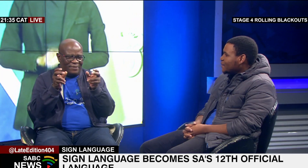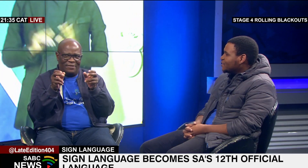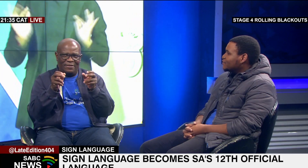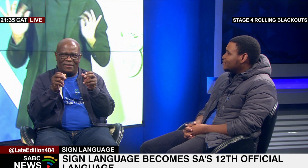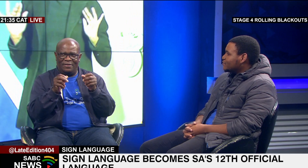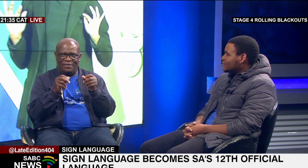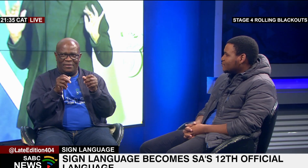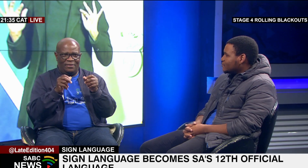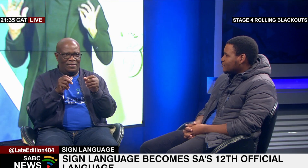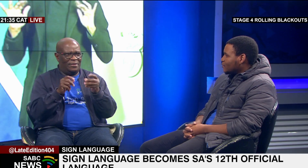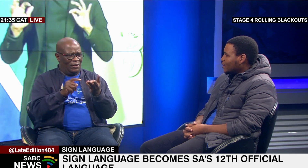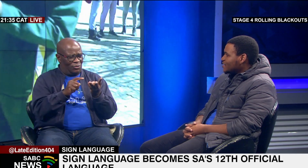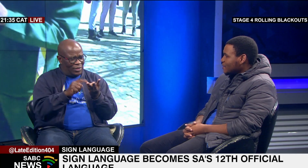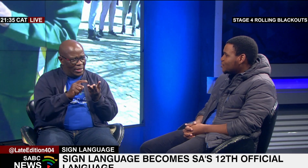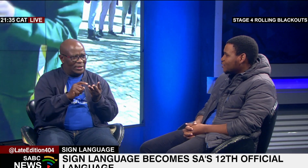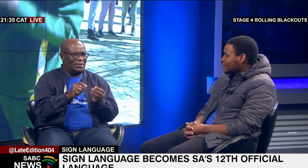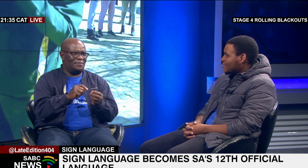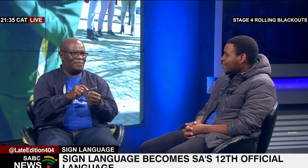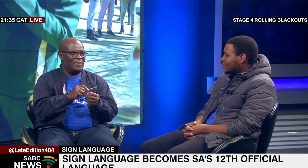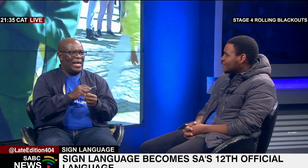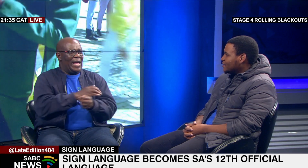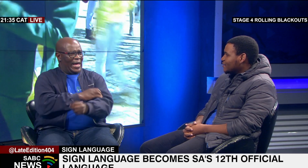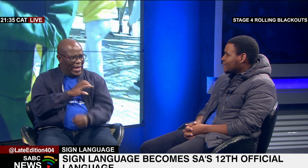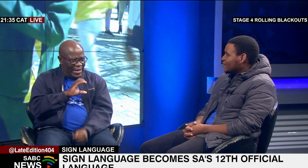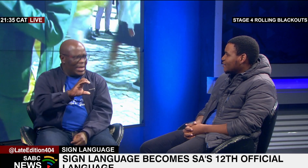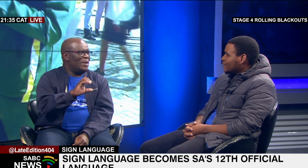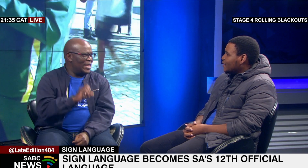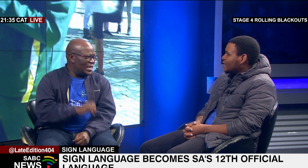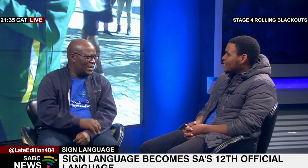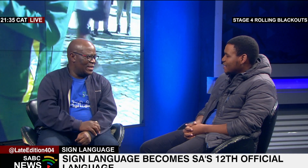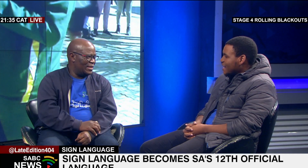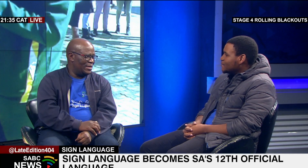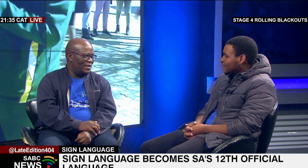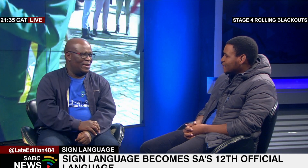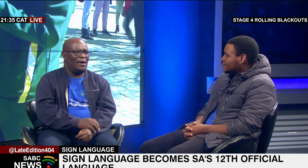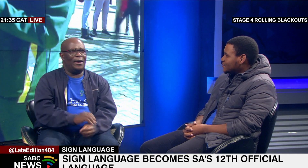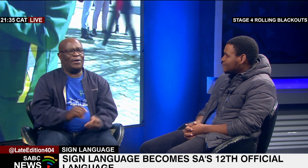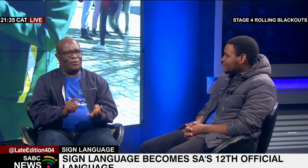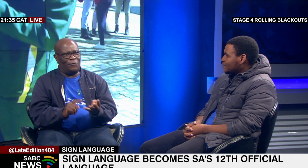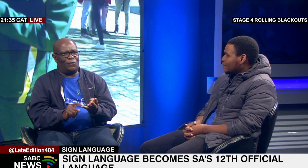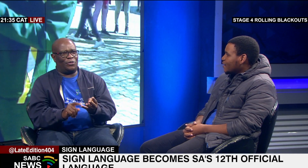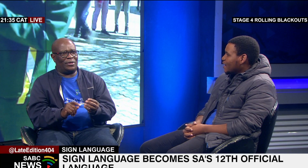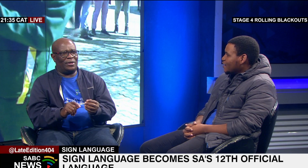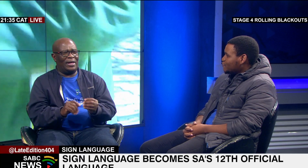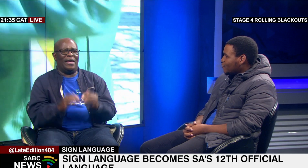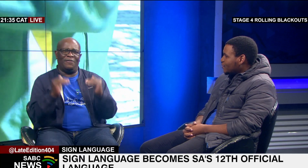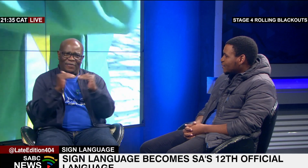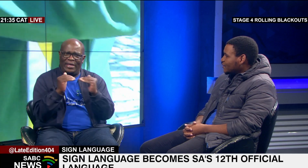receptive or reception. Thirdly, enabling. And fourthly,